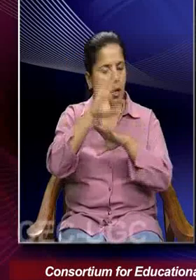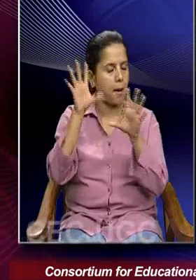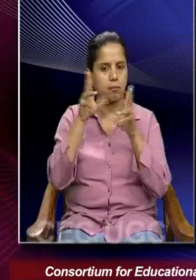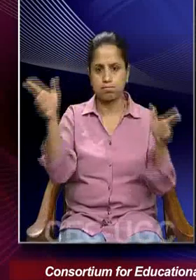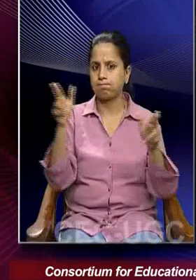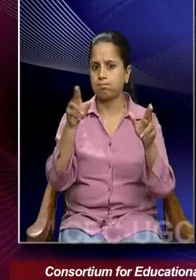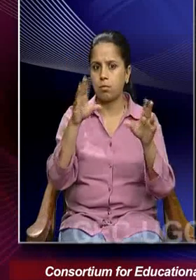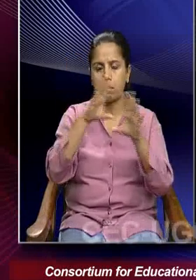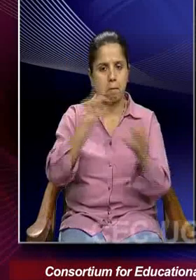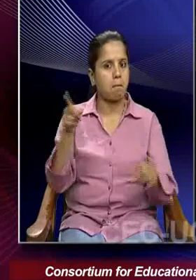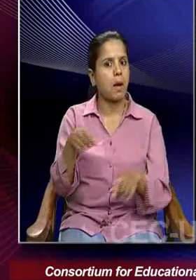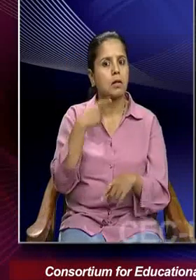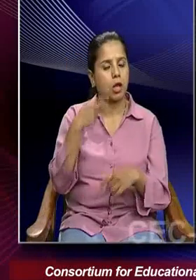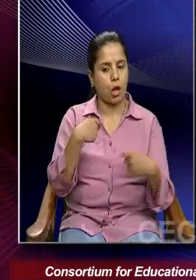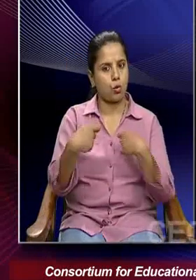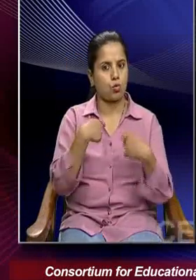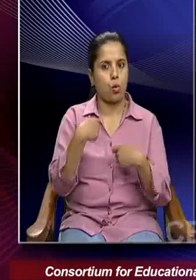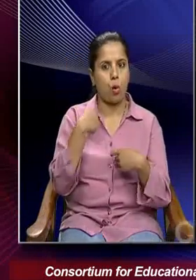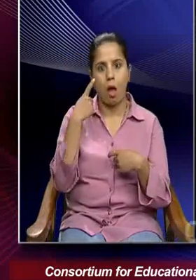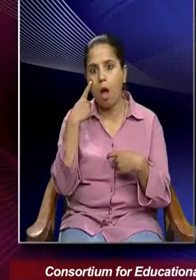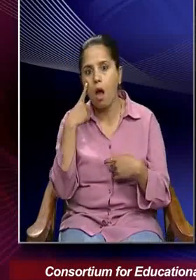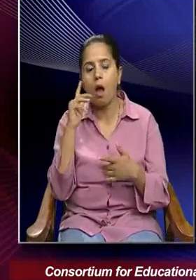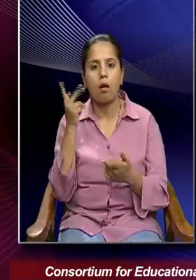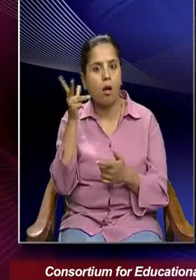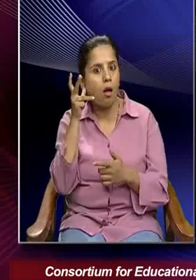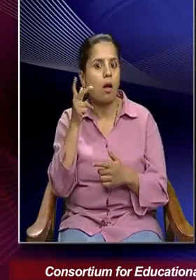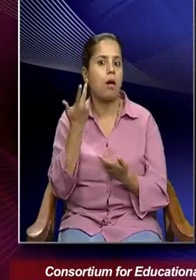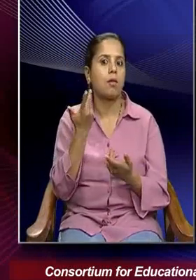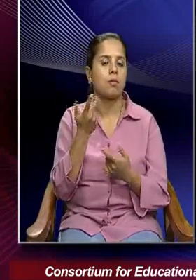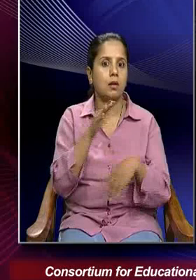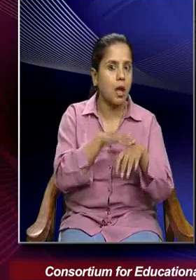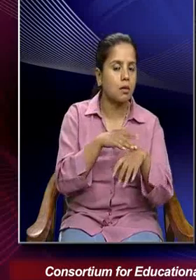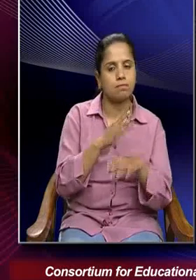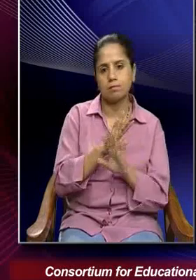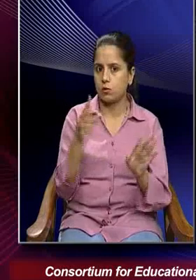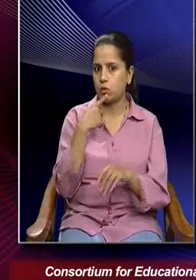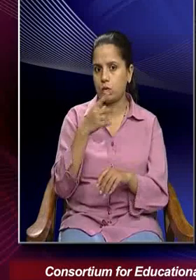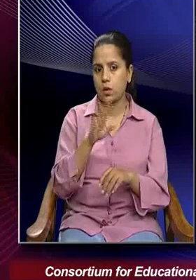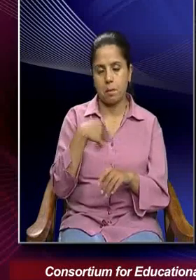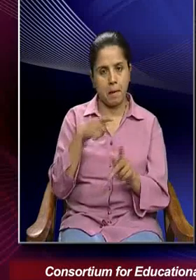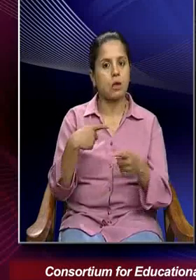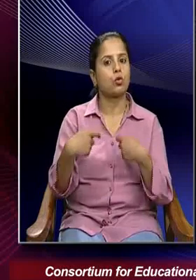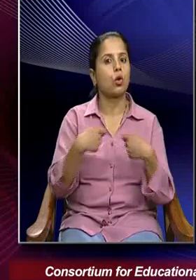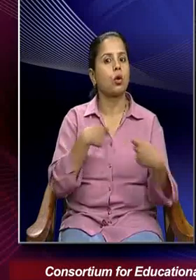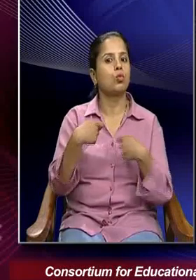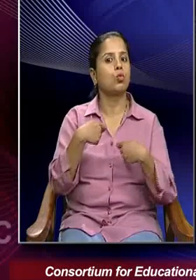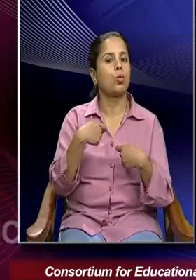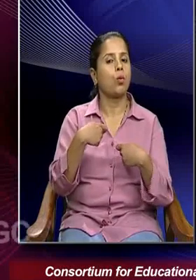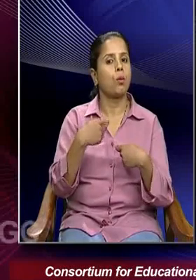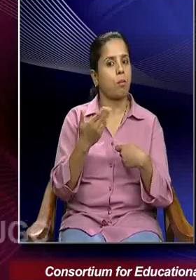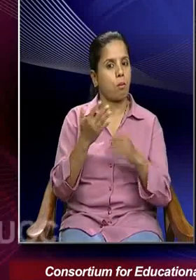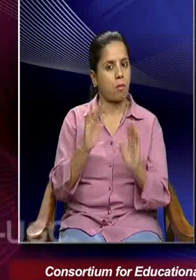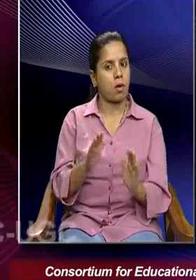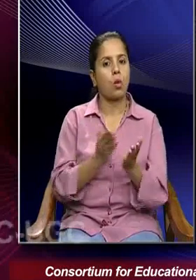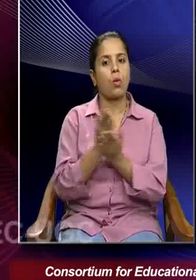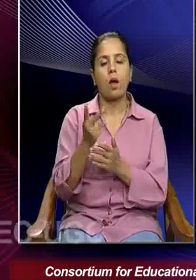we have to control our senses so that we can have a controlled way